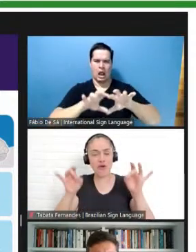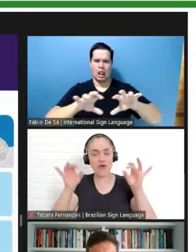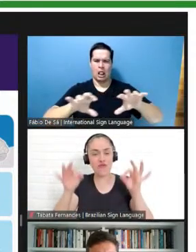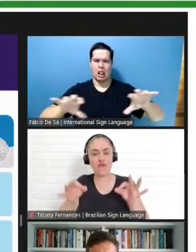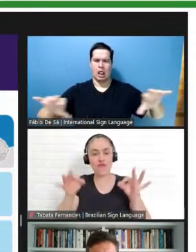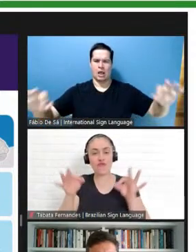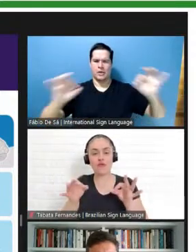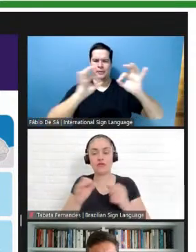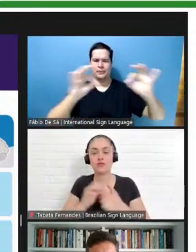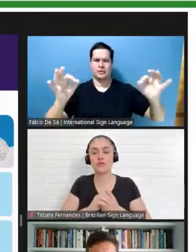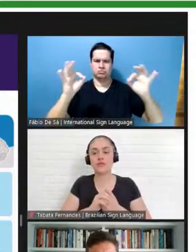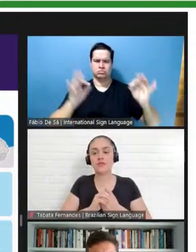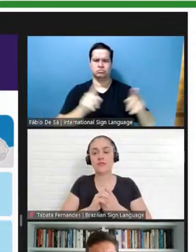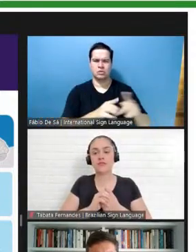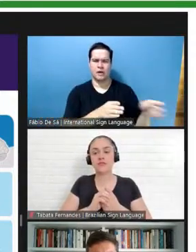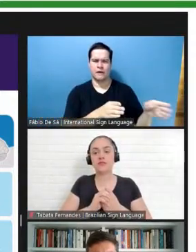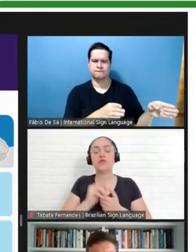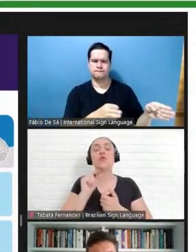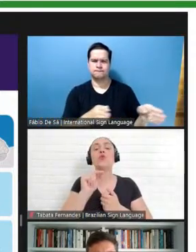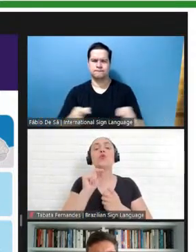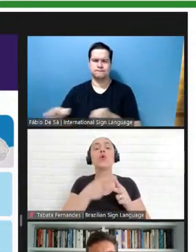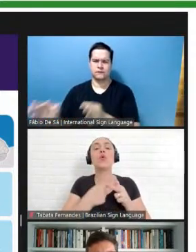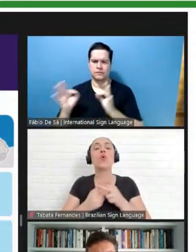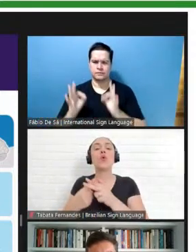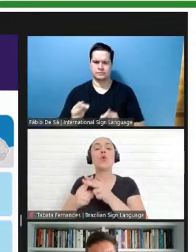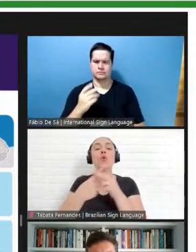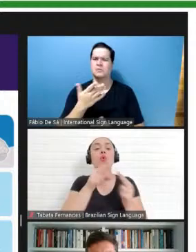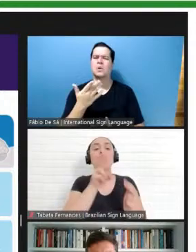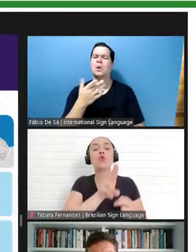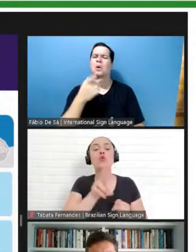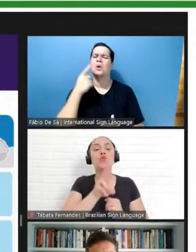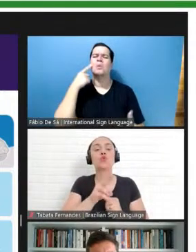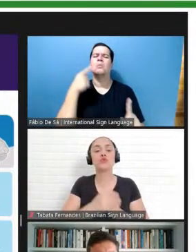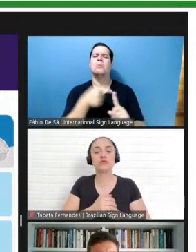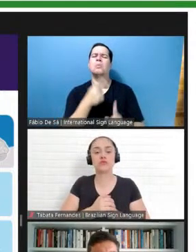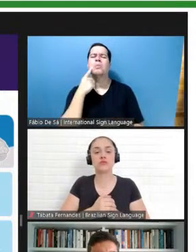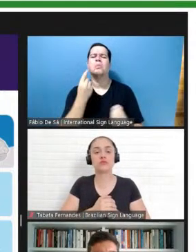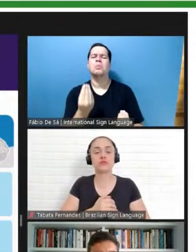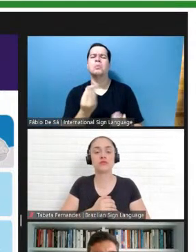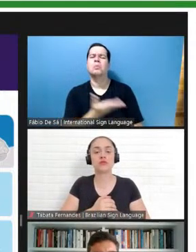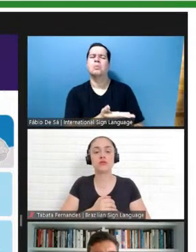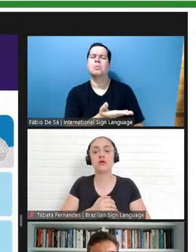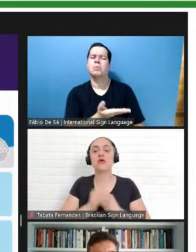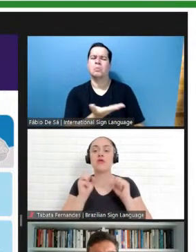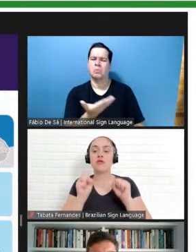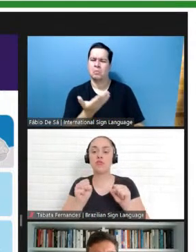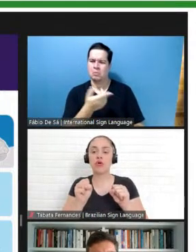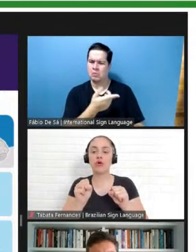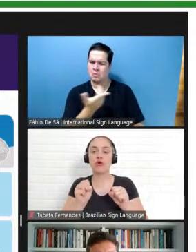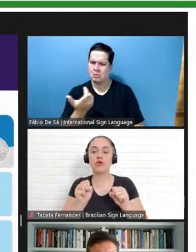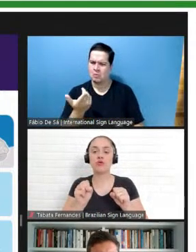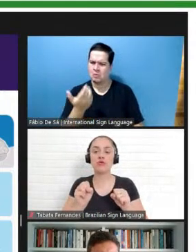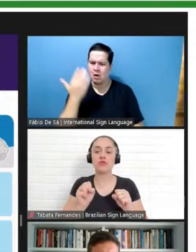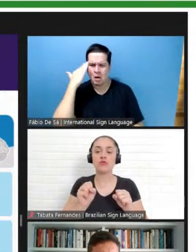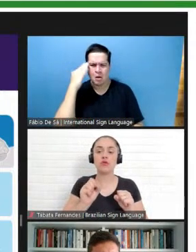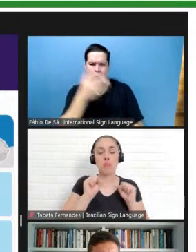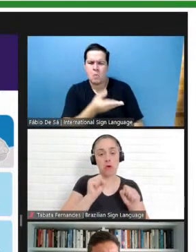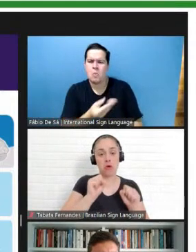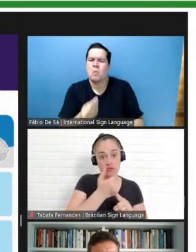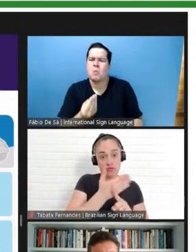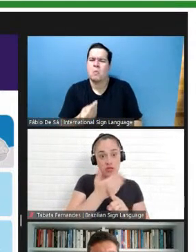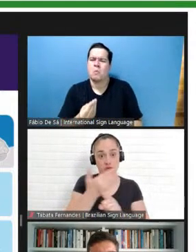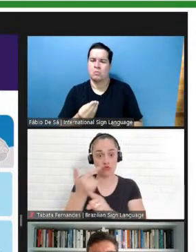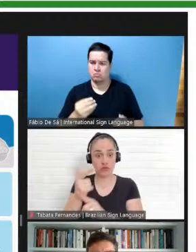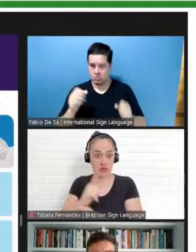know what tool to use at what time. And so those could be low-tech or no-tech tools